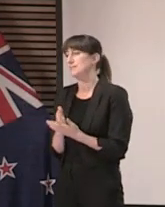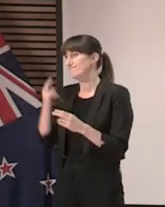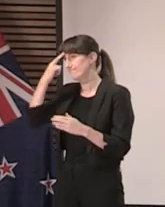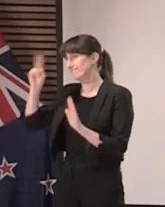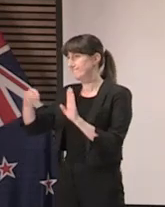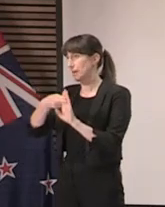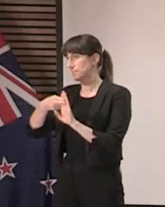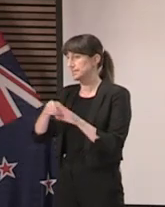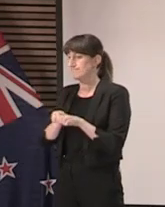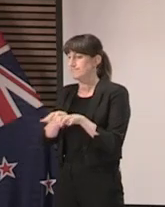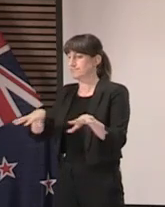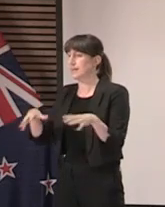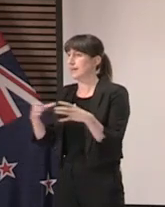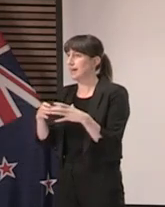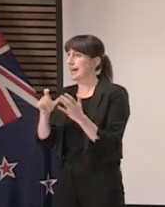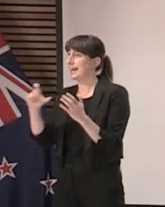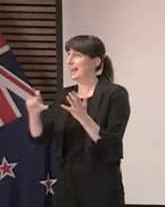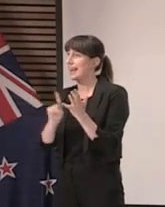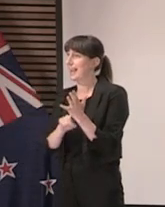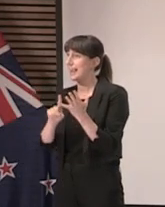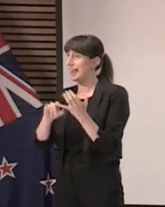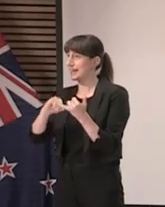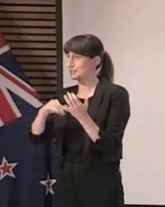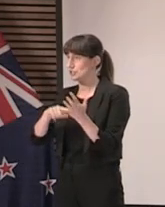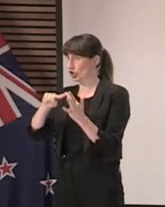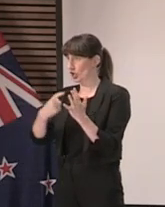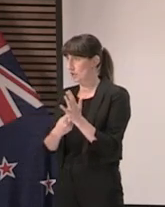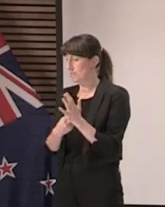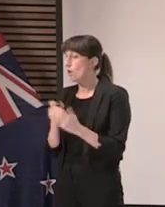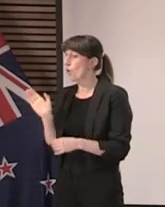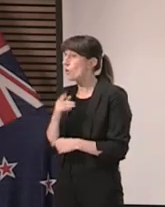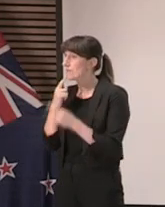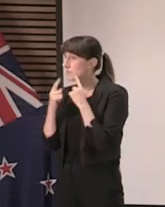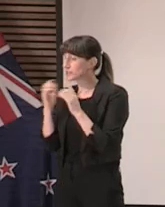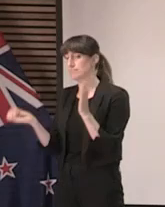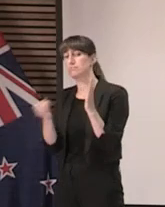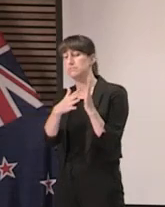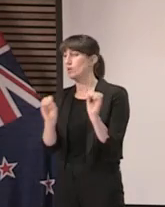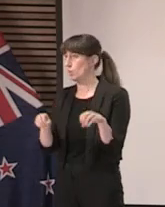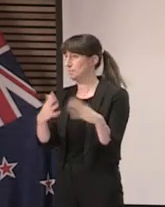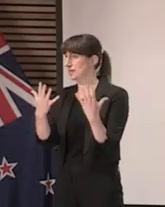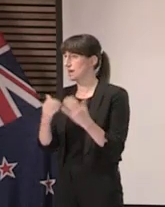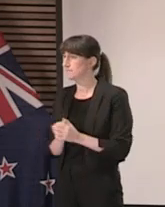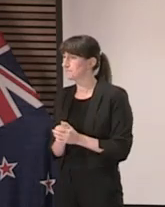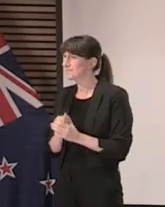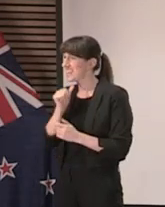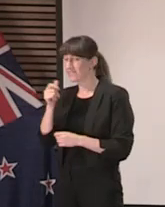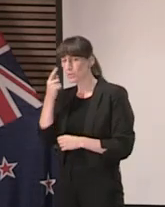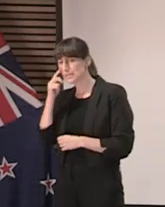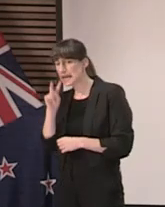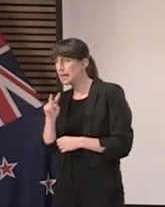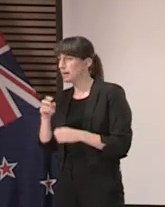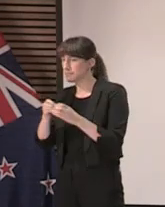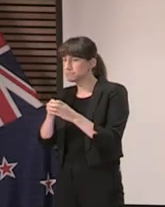on our website. I just also want to point out, when you see our update on clusters, you will notice there has been an increase in the number